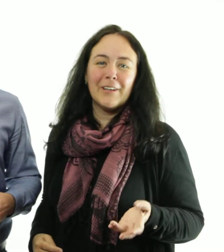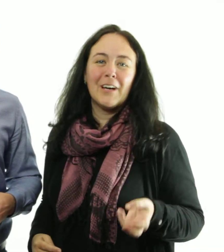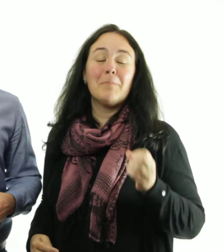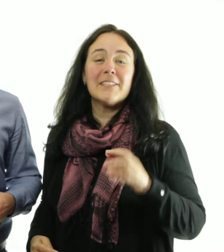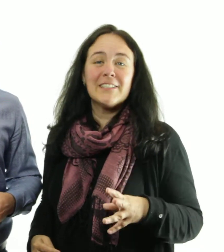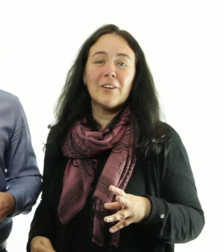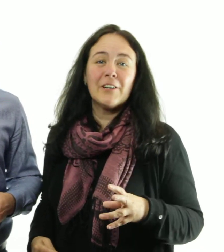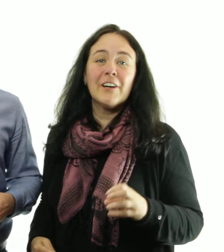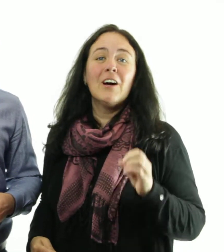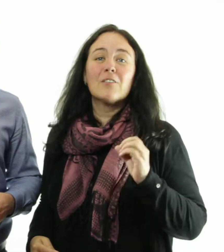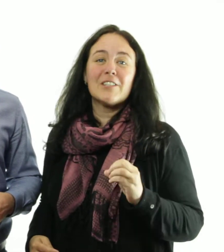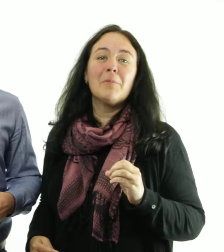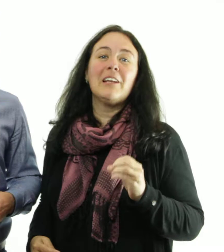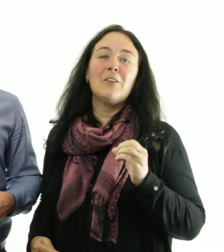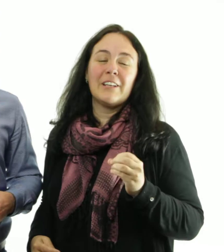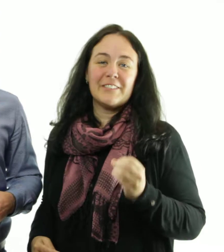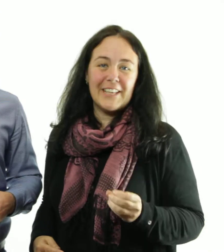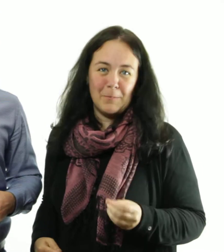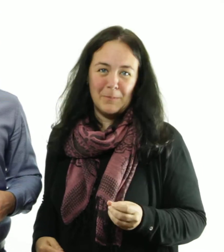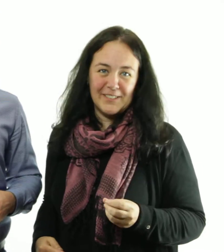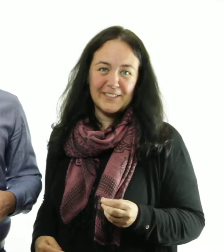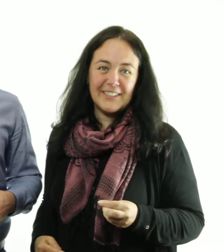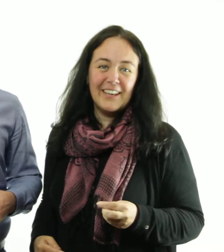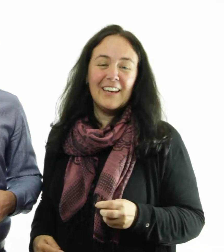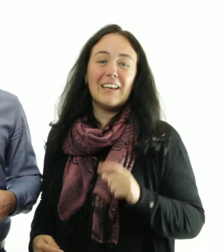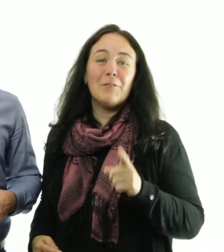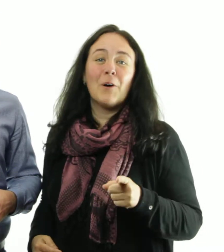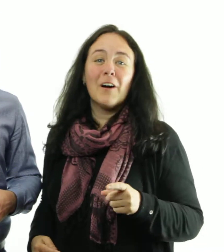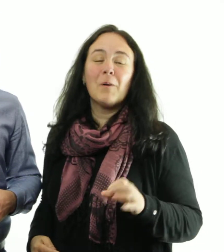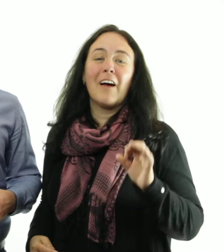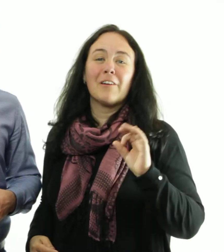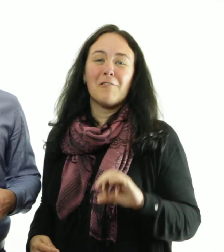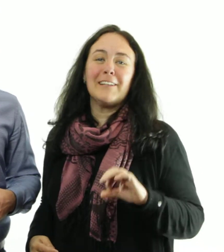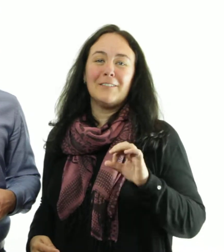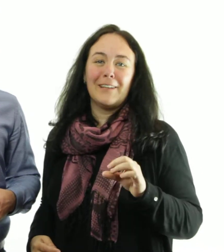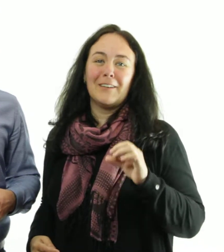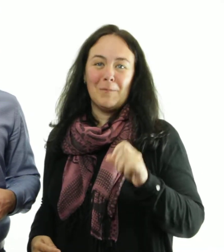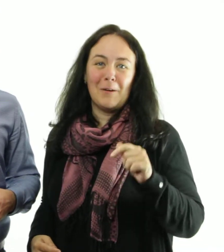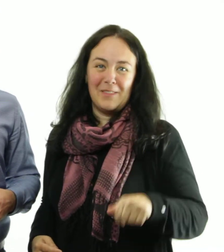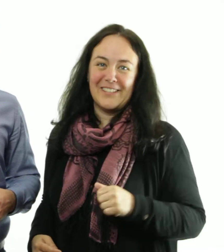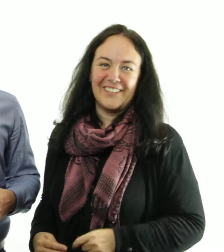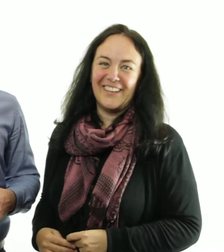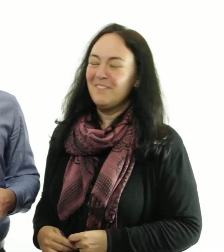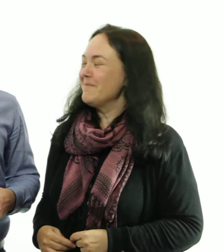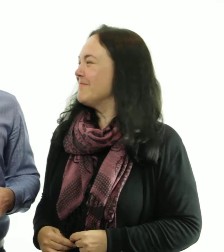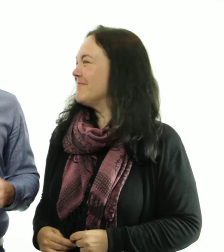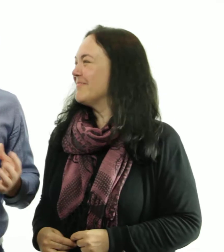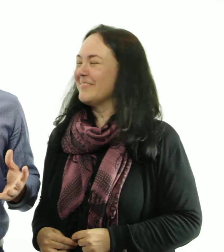a business owner, or somebody looking to set up a business? If you are, we have a great event coming up this Sunday. What we've coming